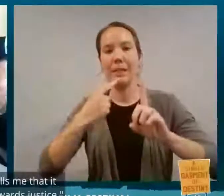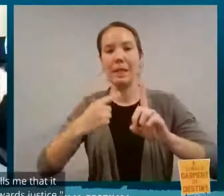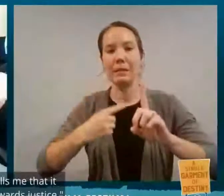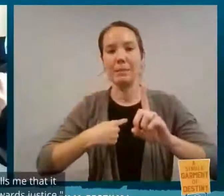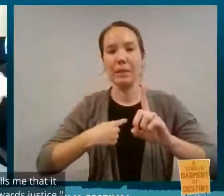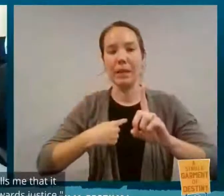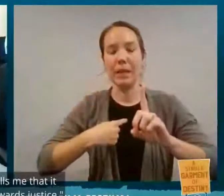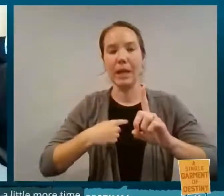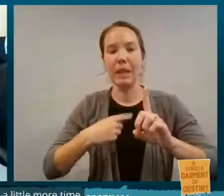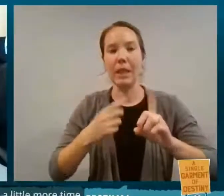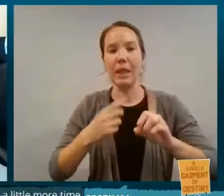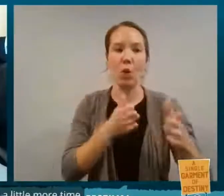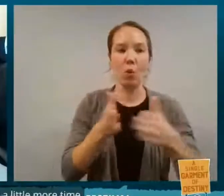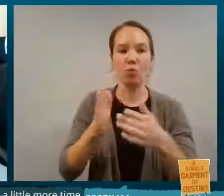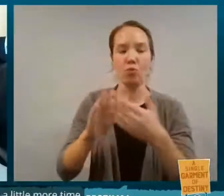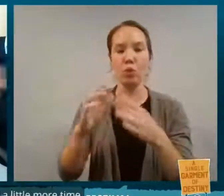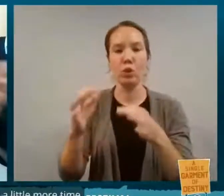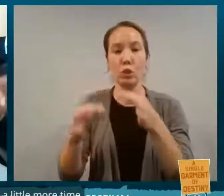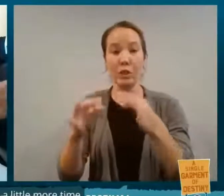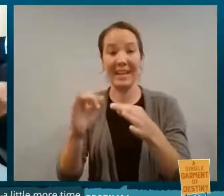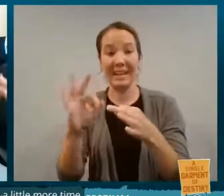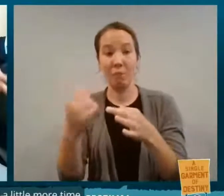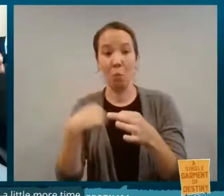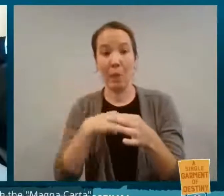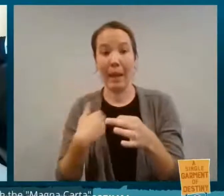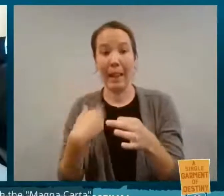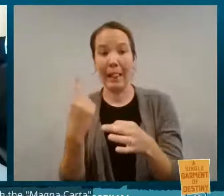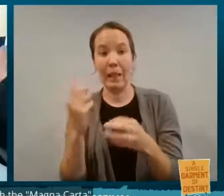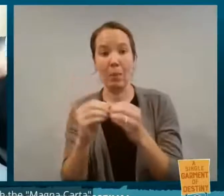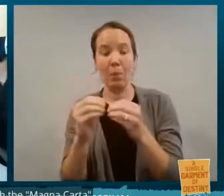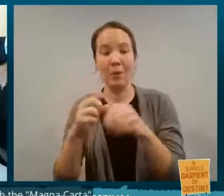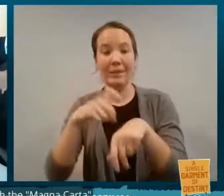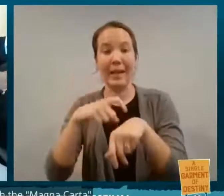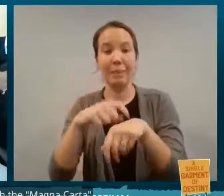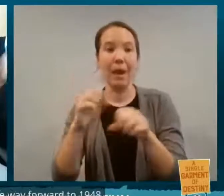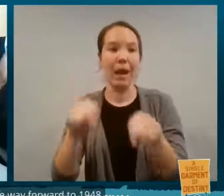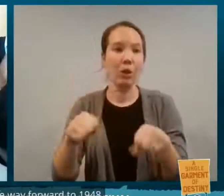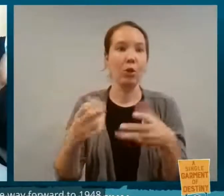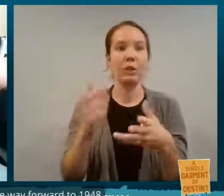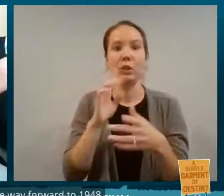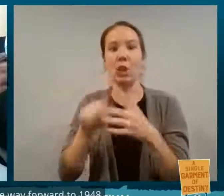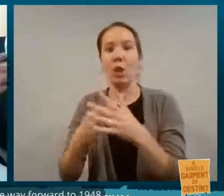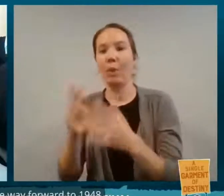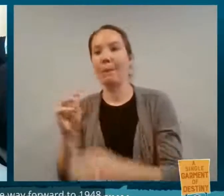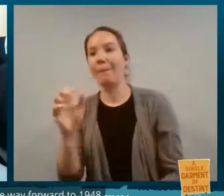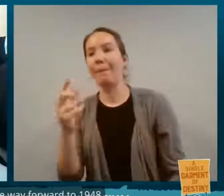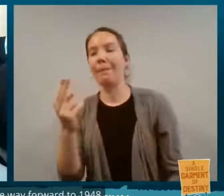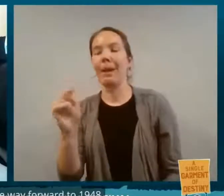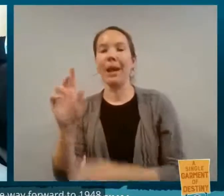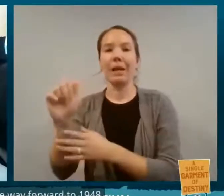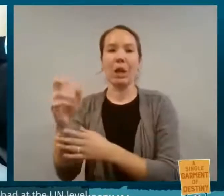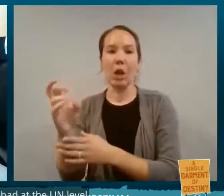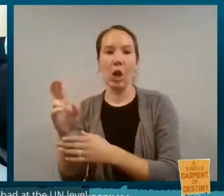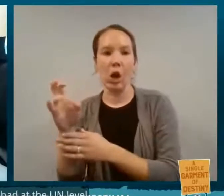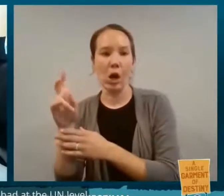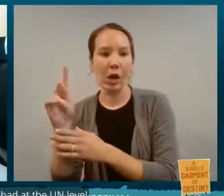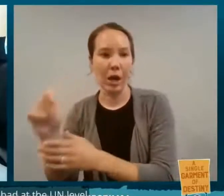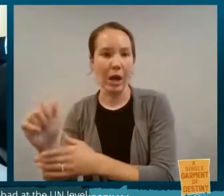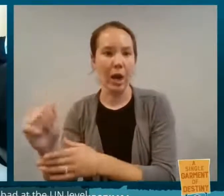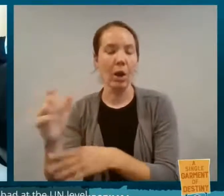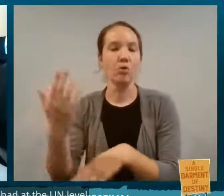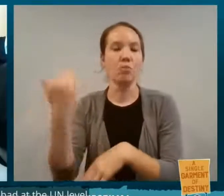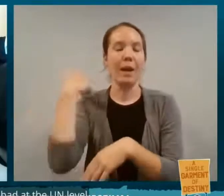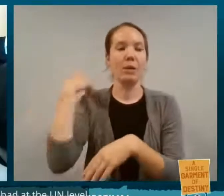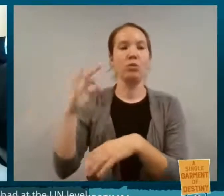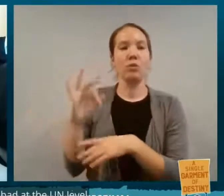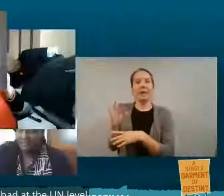that it bends towards justice. And if we had a little more time, I could start with the Magna Carta and bring us all the way forward to 1948, where we